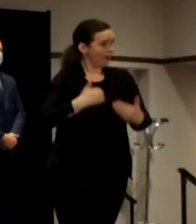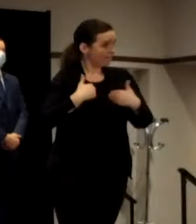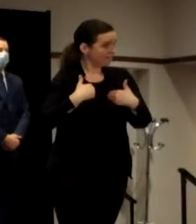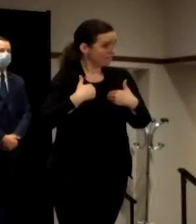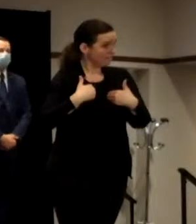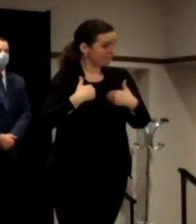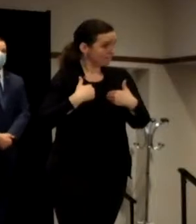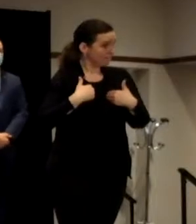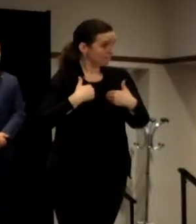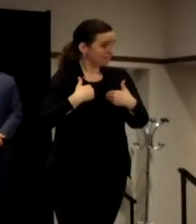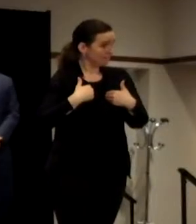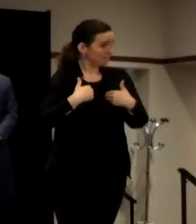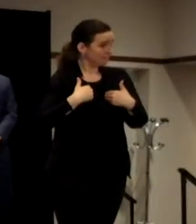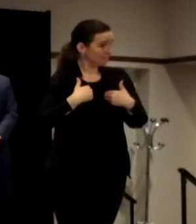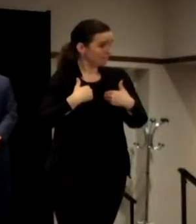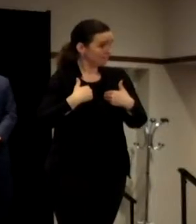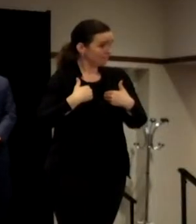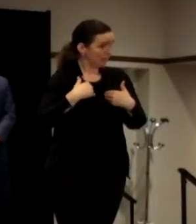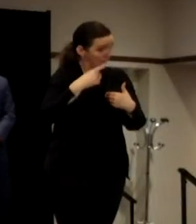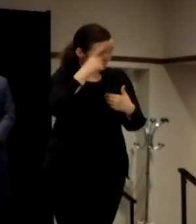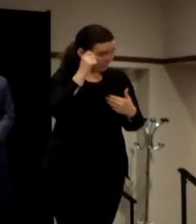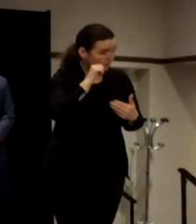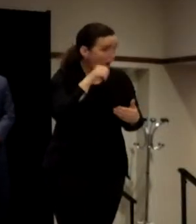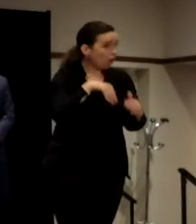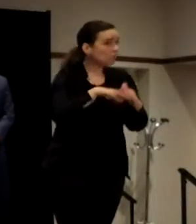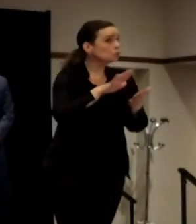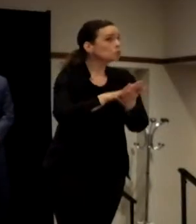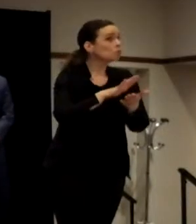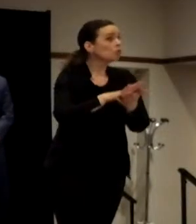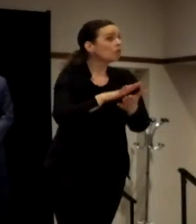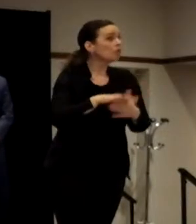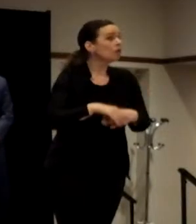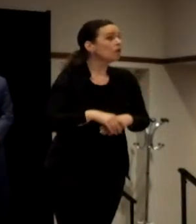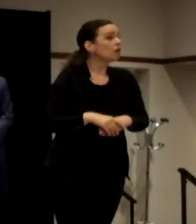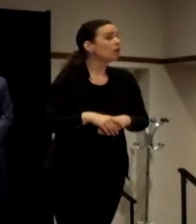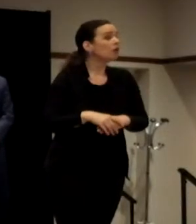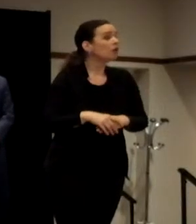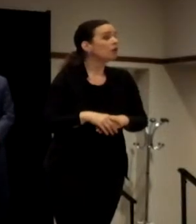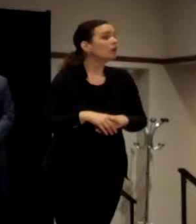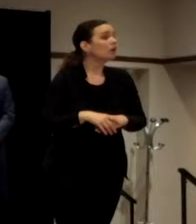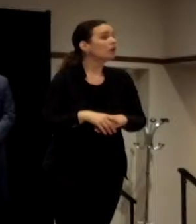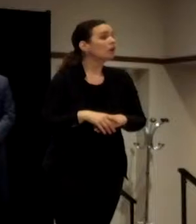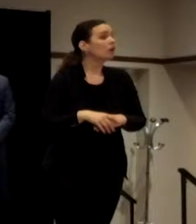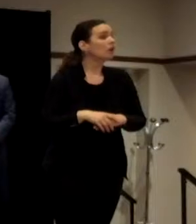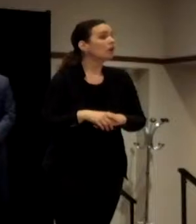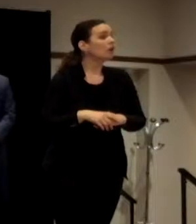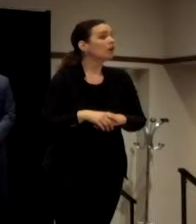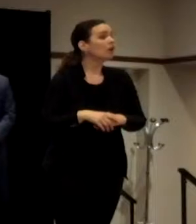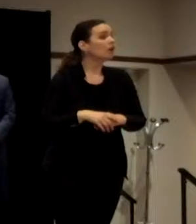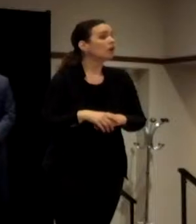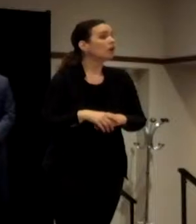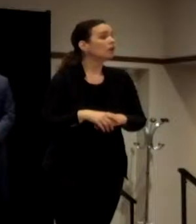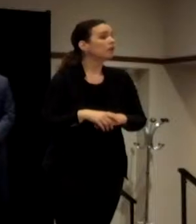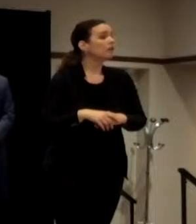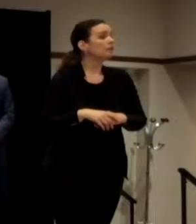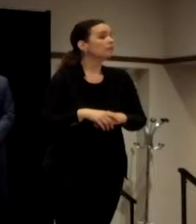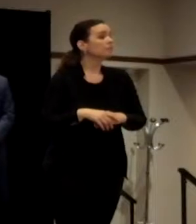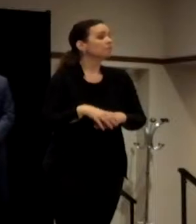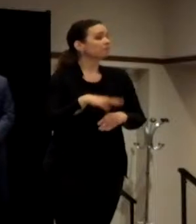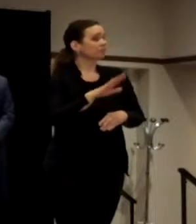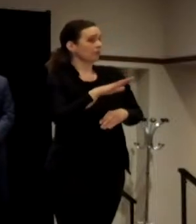to prove that when we look at the online versus pure online versus the hybrid and in person, no